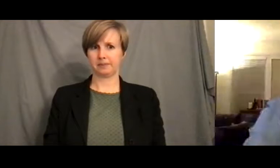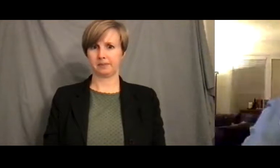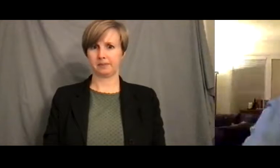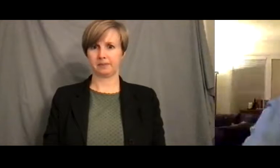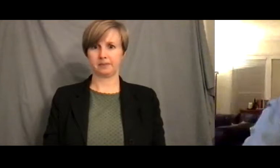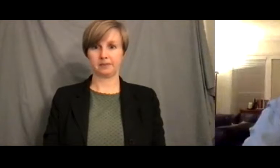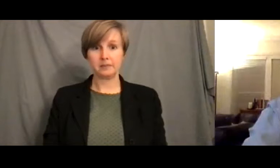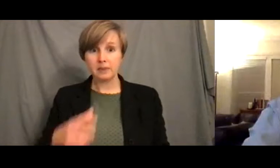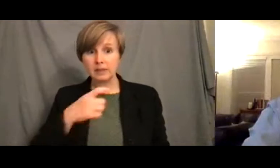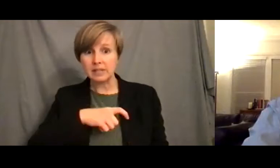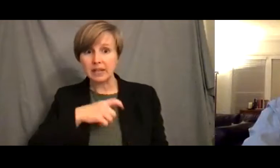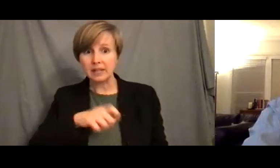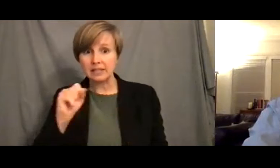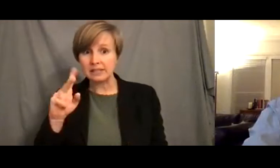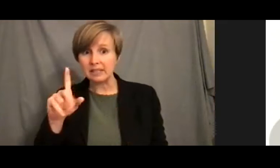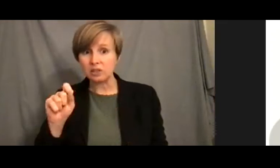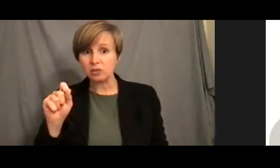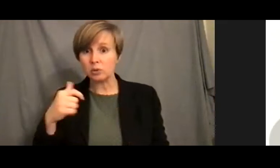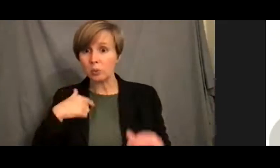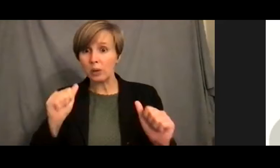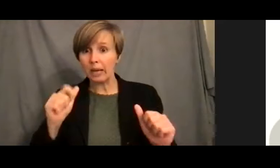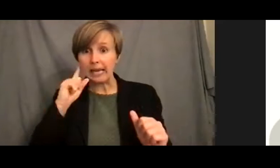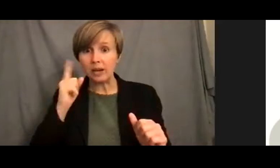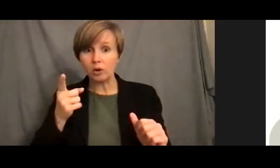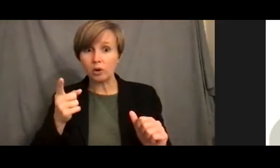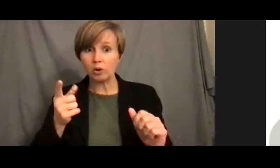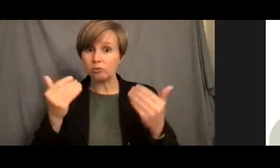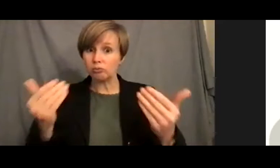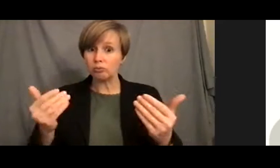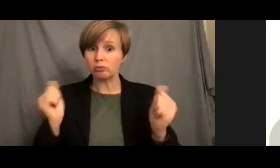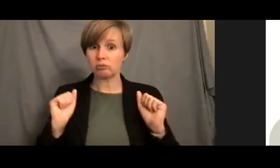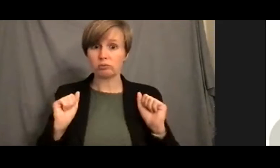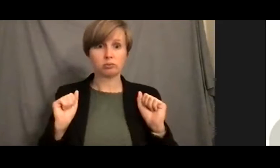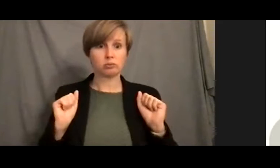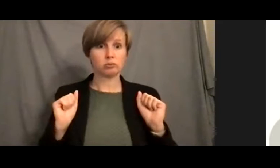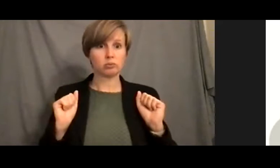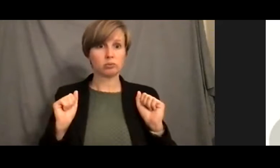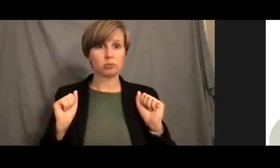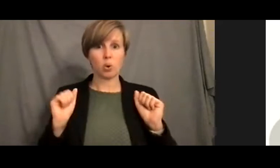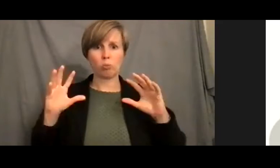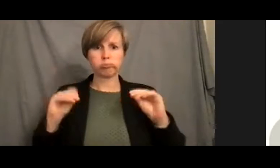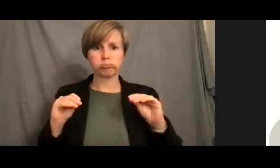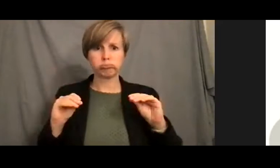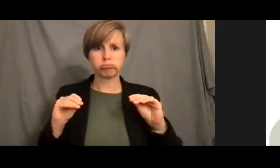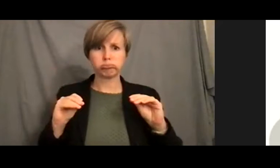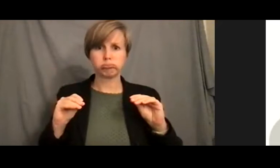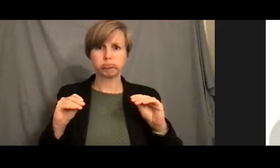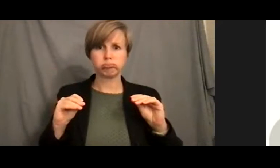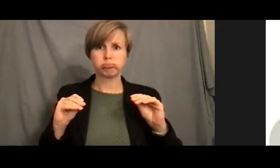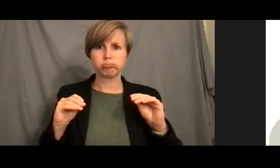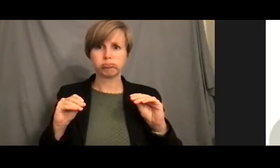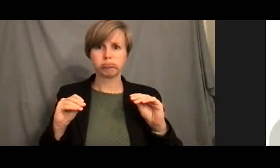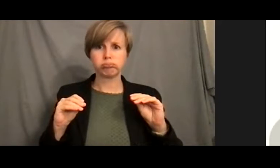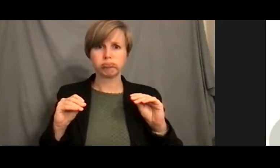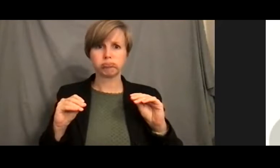Oh, Delegate Sickles, we can hear you. Yeah, feel free to start whenever you're ready with your closing. Oh, video cut out. Speaking